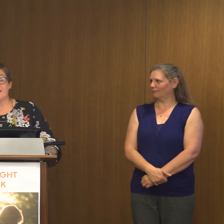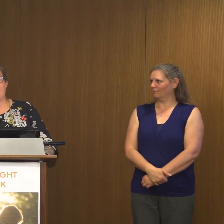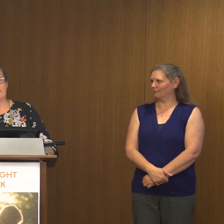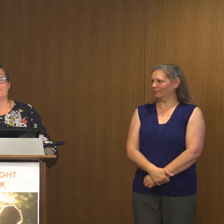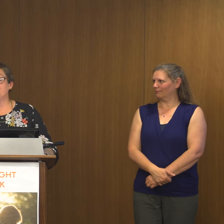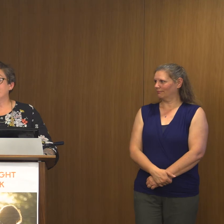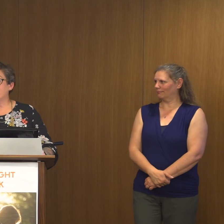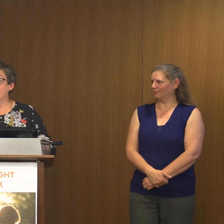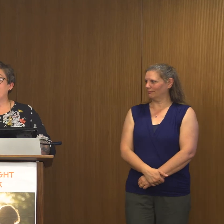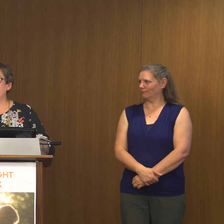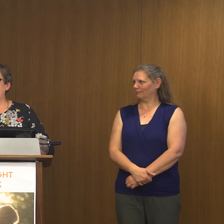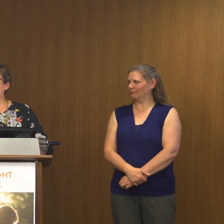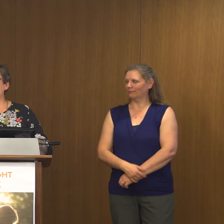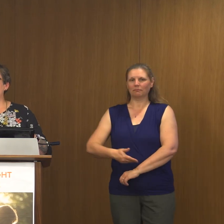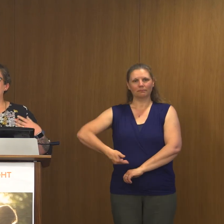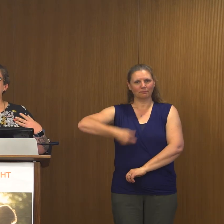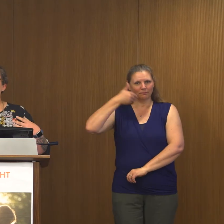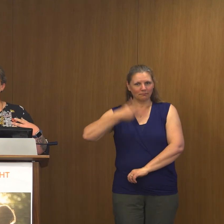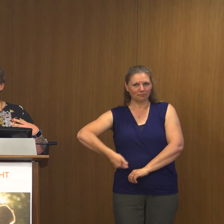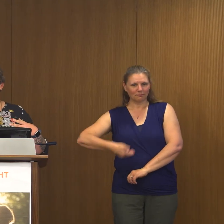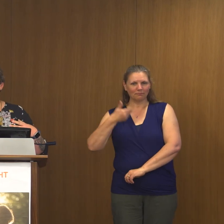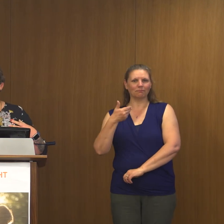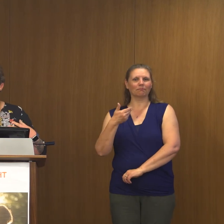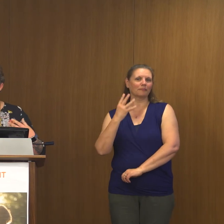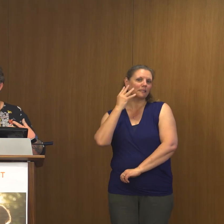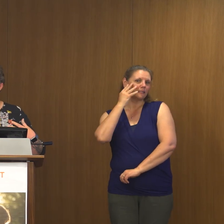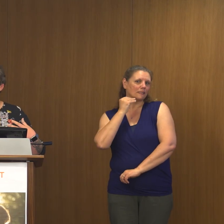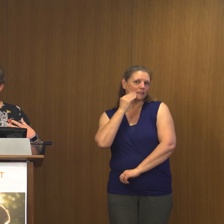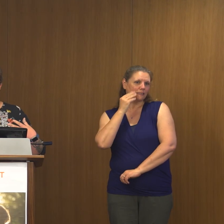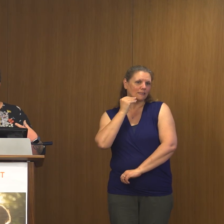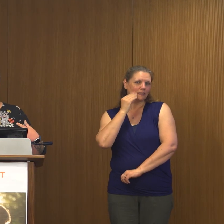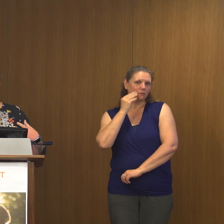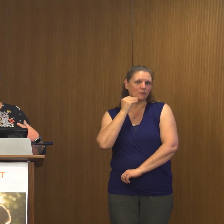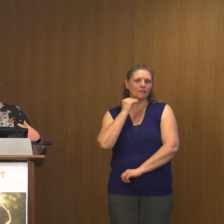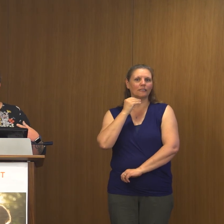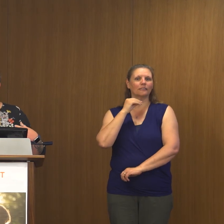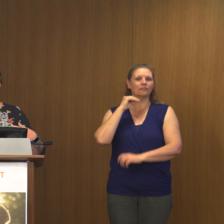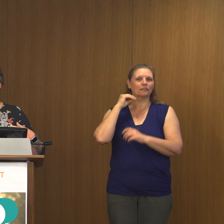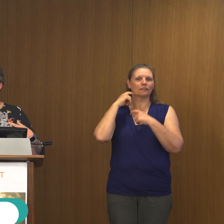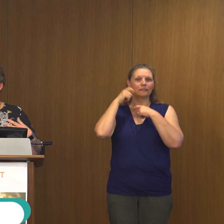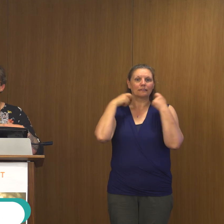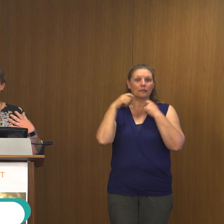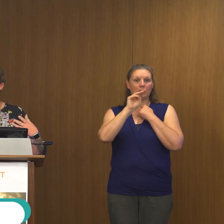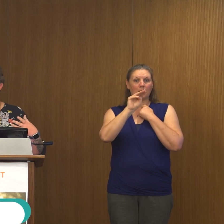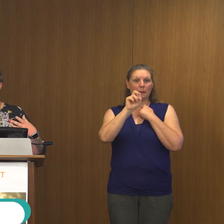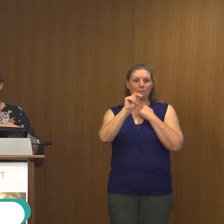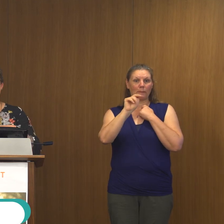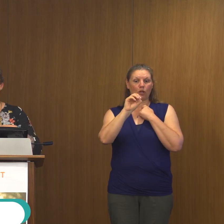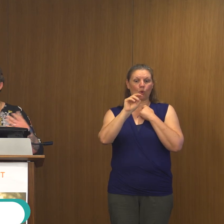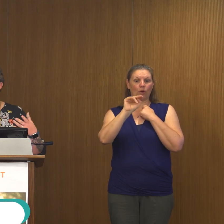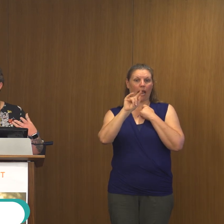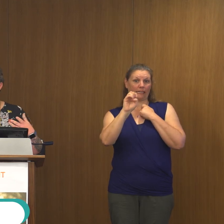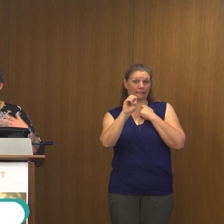Now for myself, I'm in a bit of a Mennonite background, so when it comes to the idea of having a little bit of anxiety as a person, I'm just picturing us all